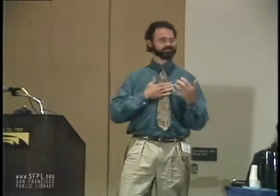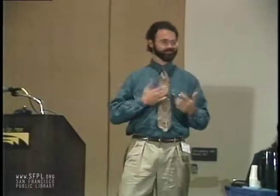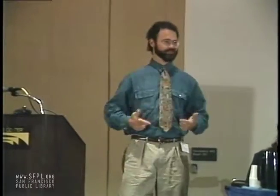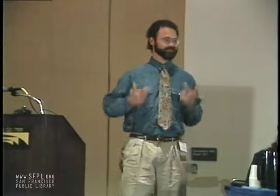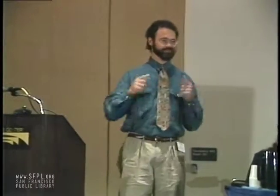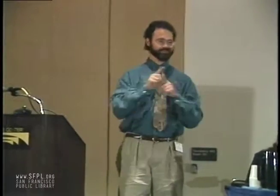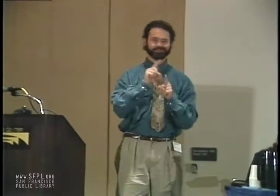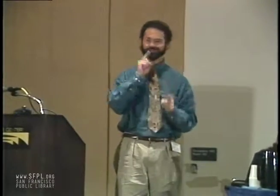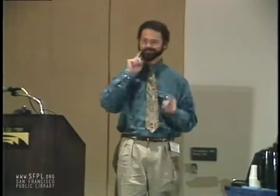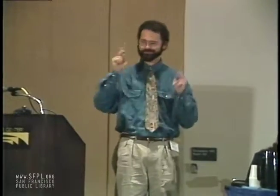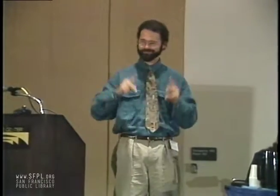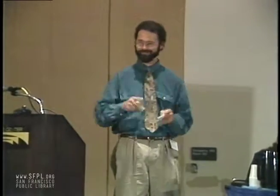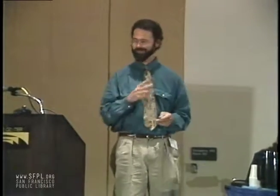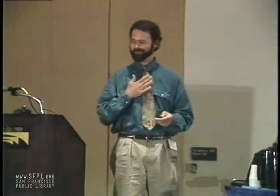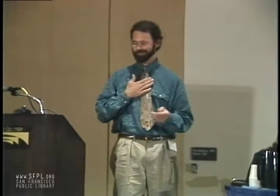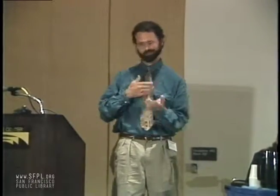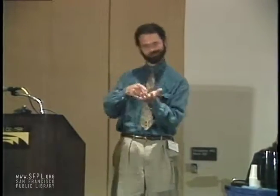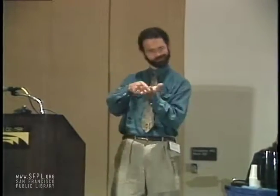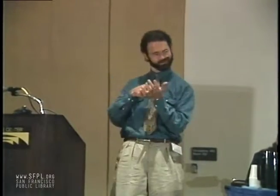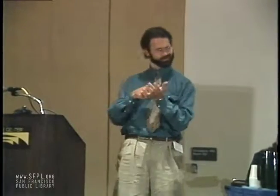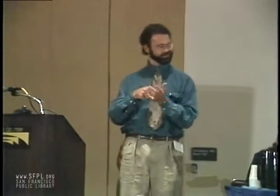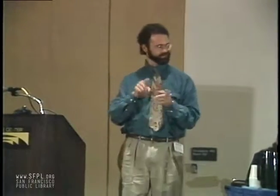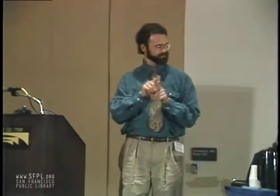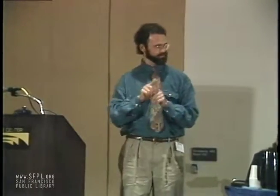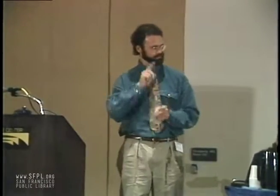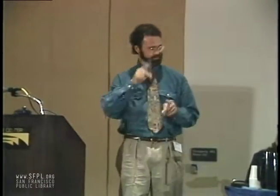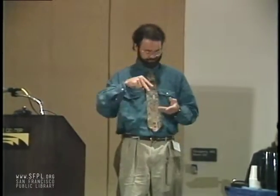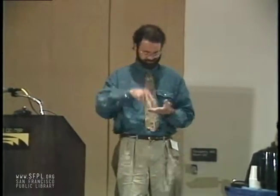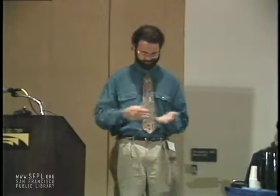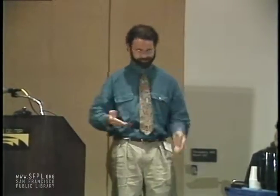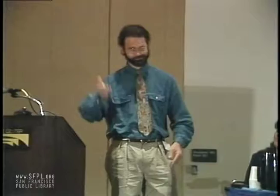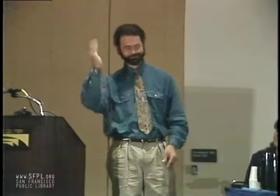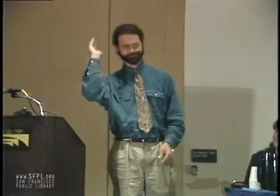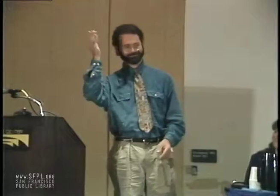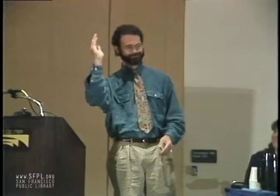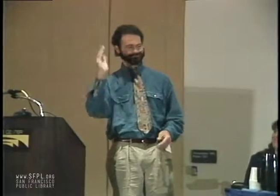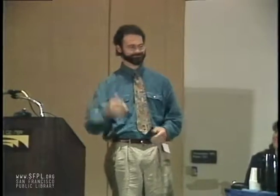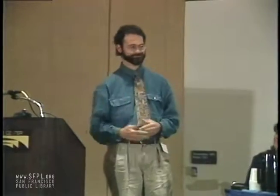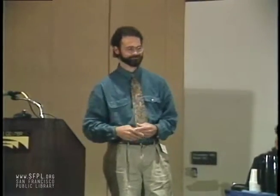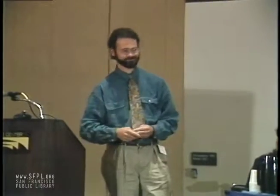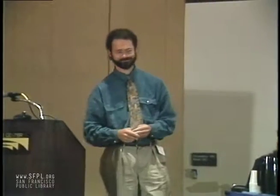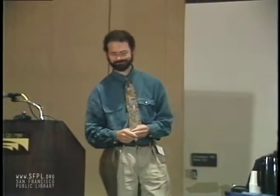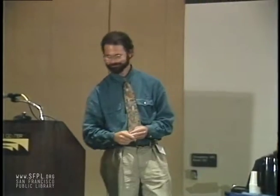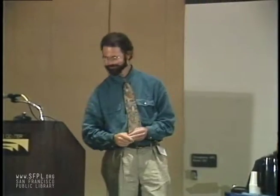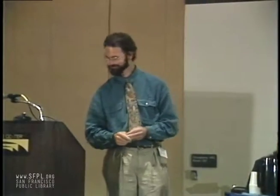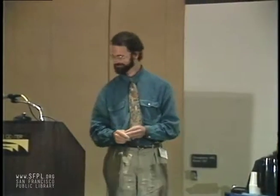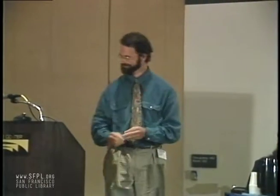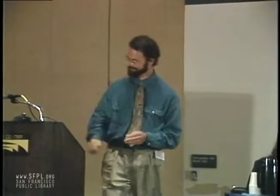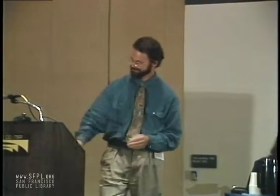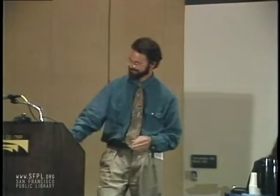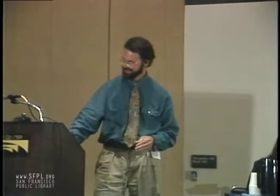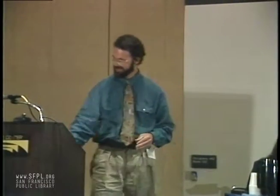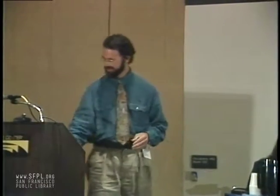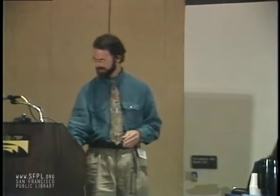Now the design fits my needs as a deaf person, as I'd like, because I'd like to stand here so you can see me as I